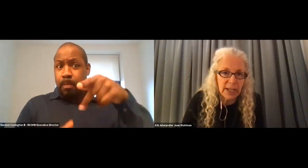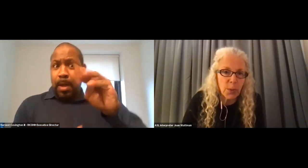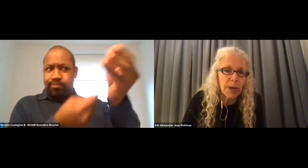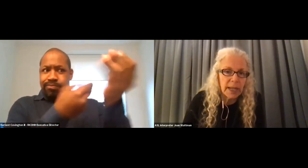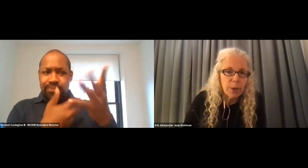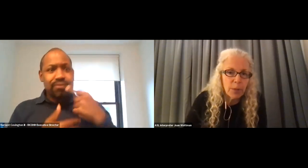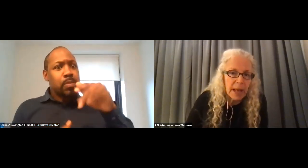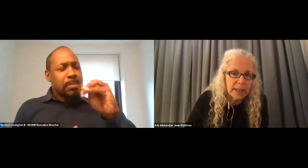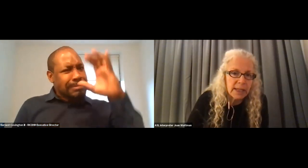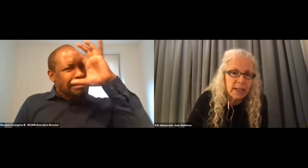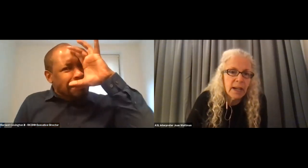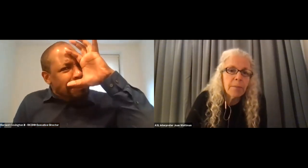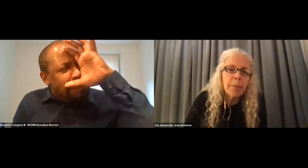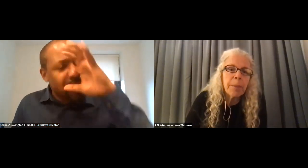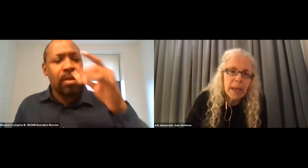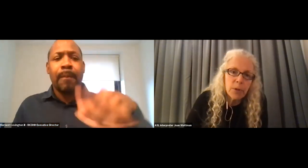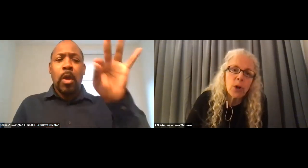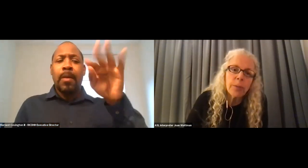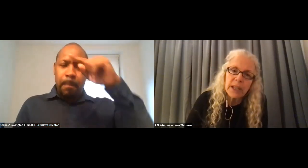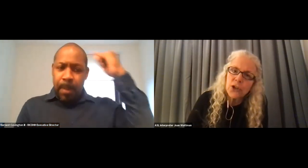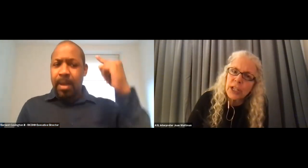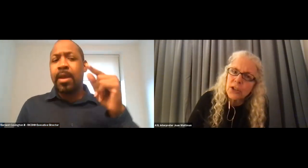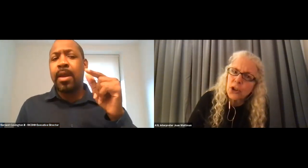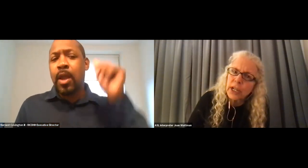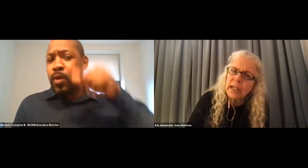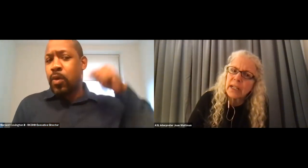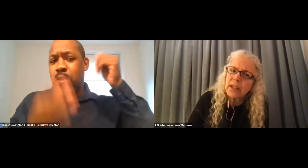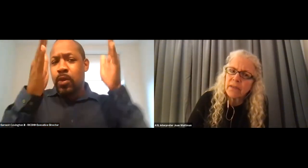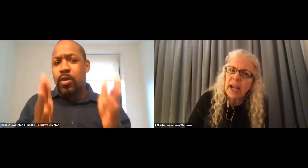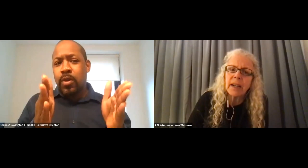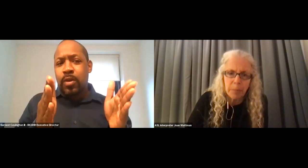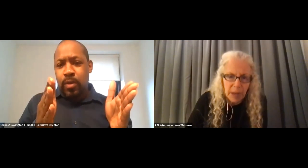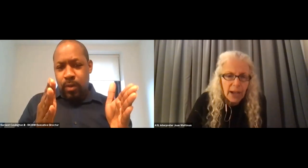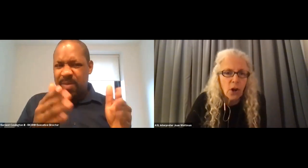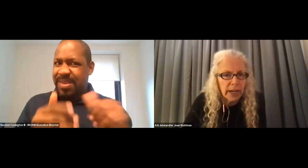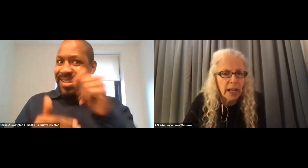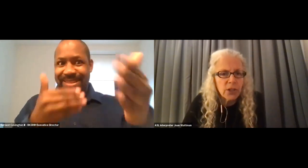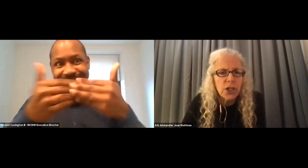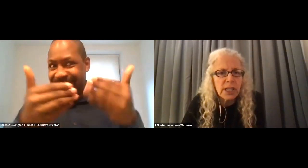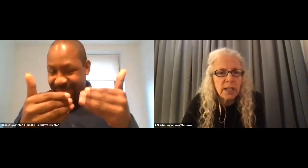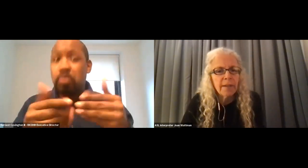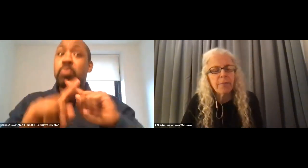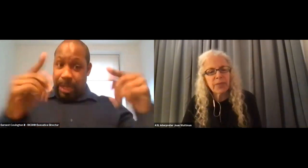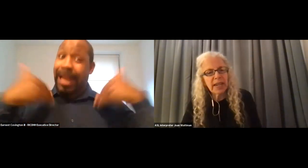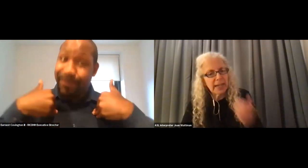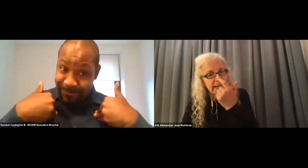We want to keep a good balance. But Pam told me that she is looking to find a Black audiologist, and it isn't